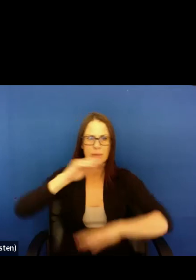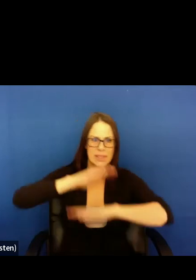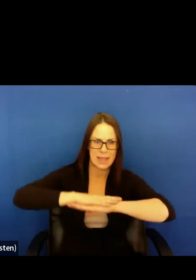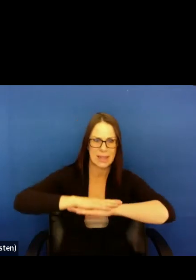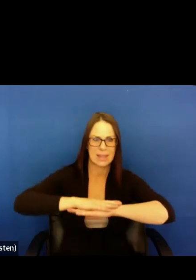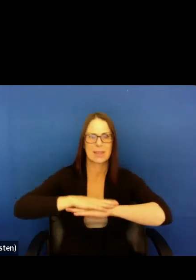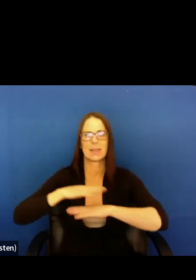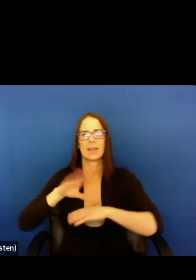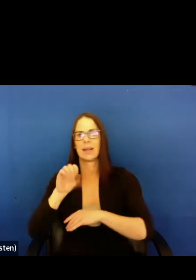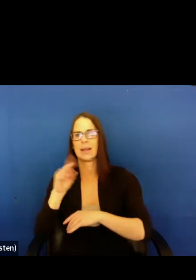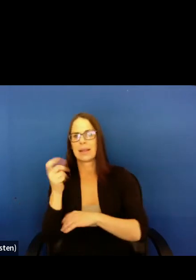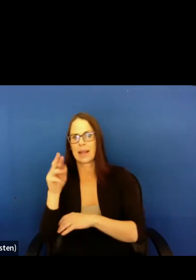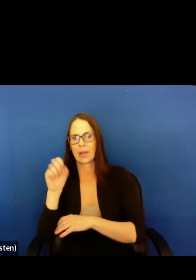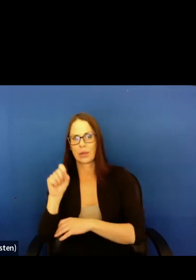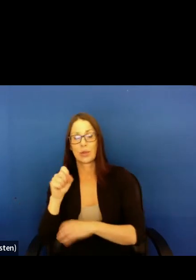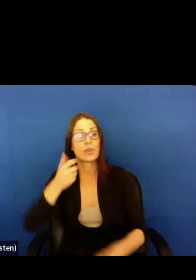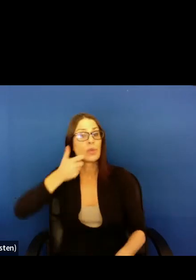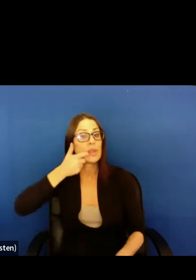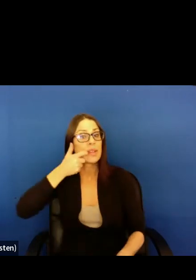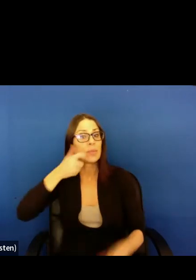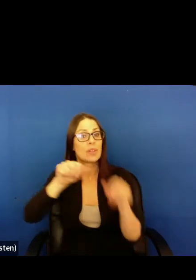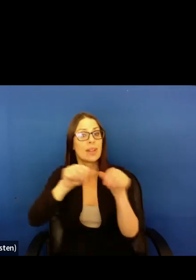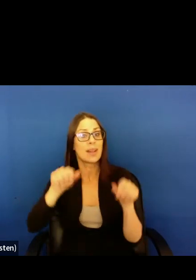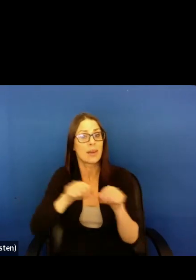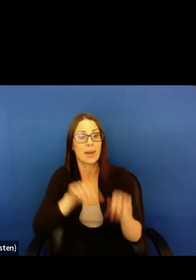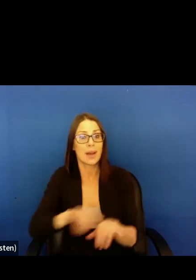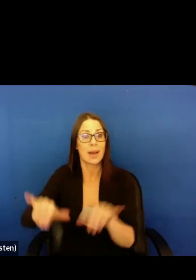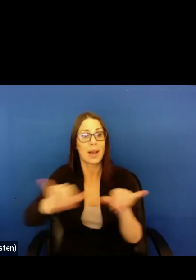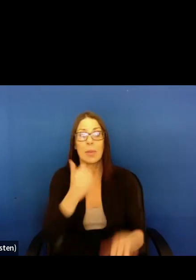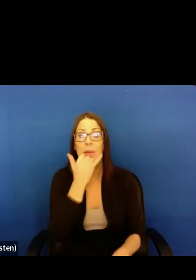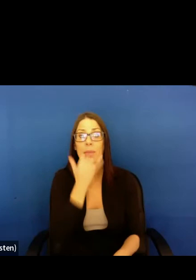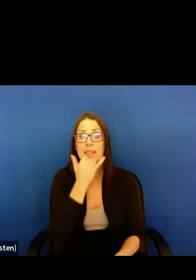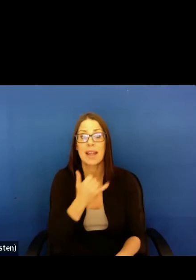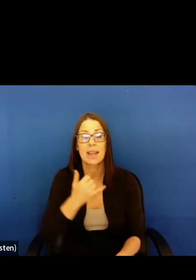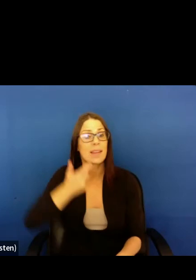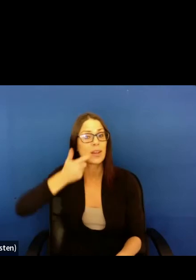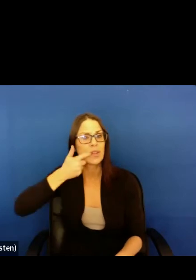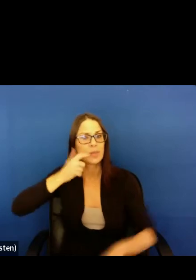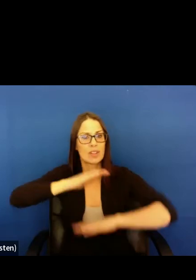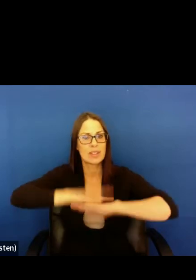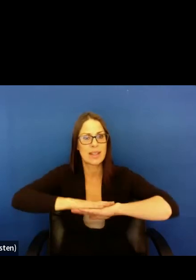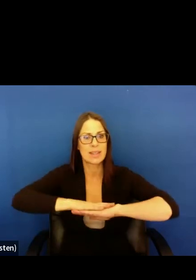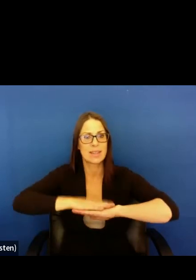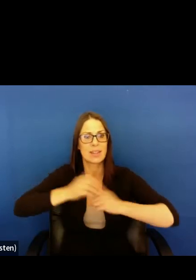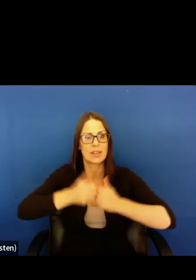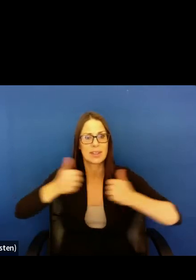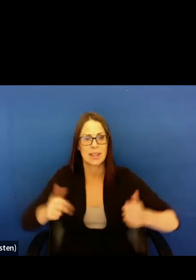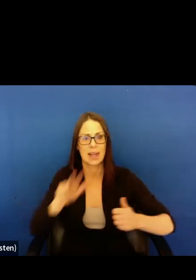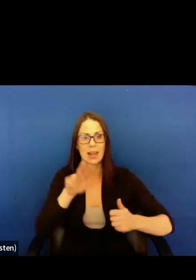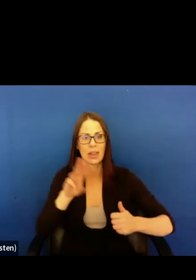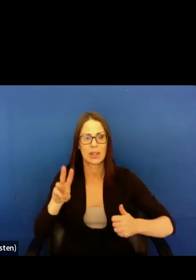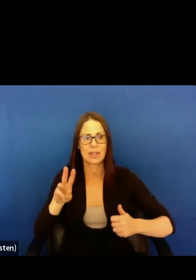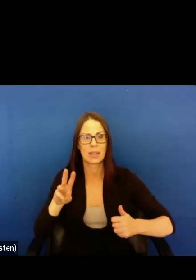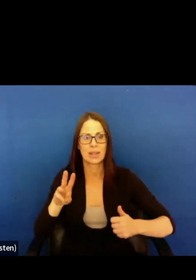areas. A common mistake is that reception desks are set at 36 inches, and that isn't compliant. Sometimes they're even higher at